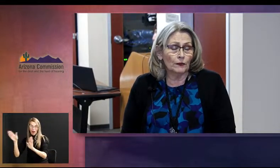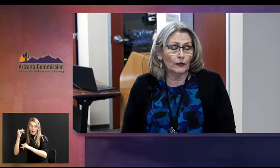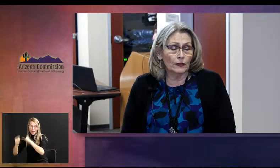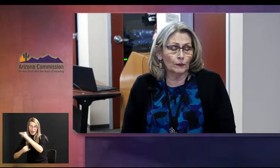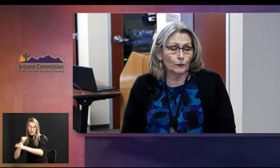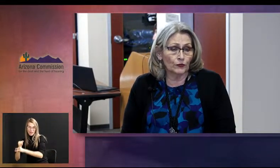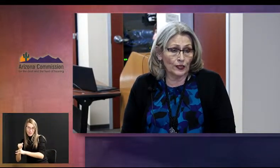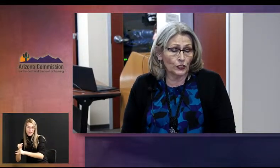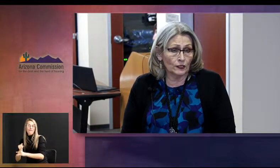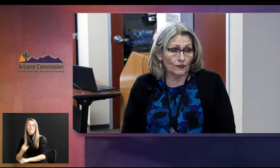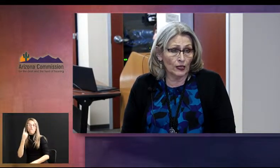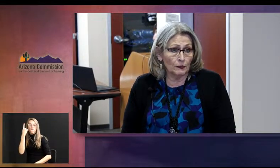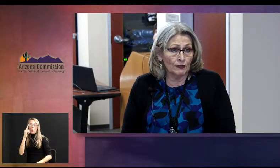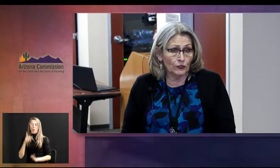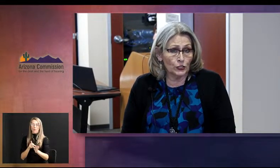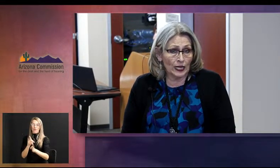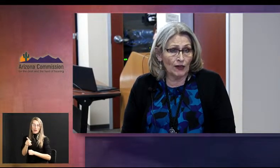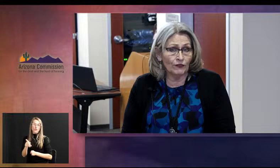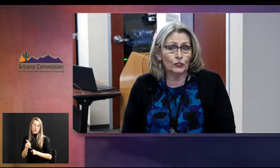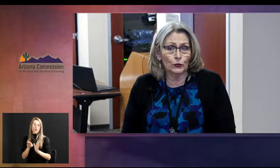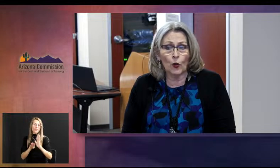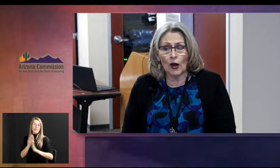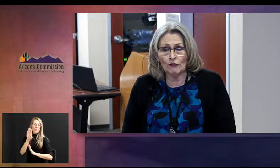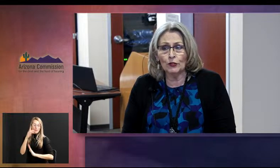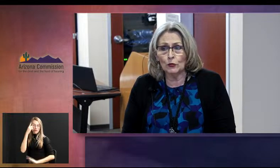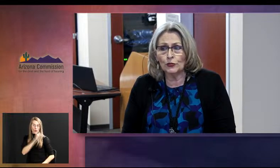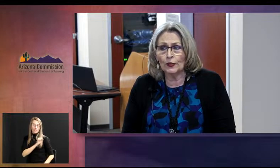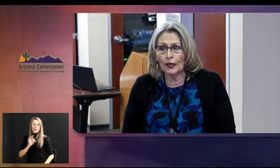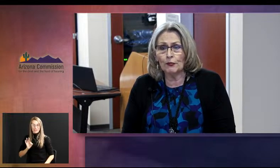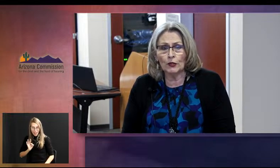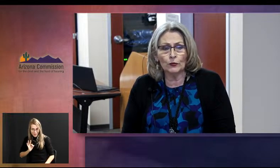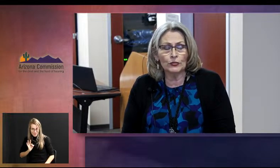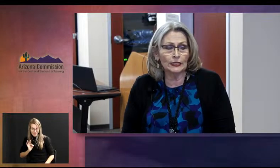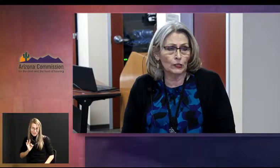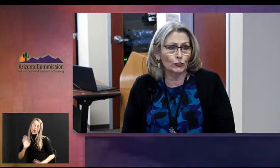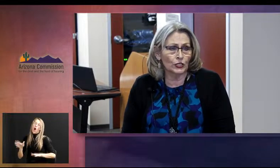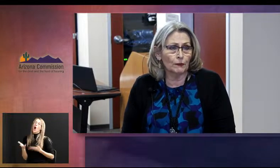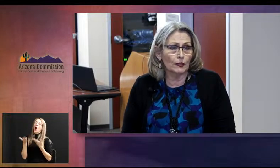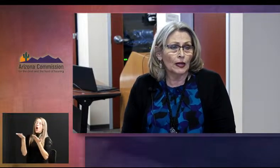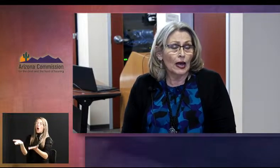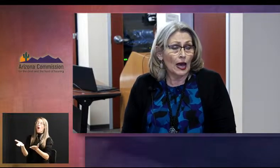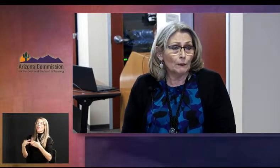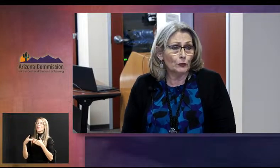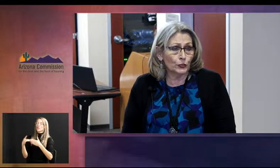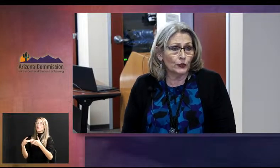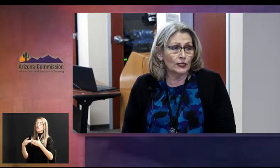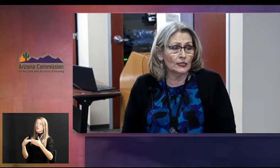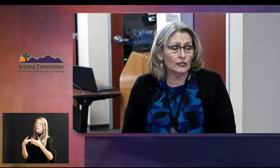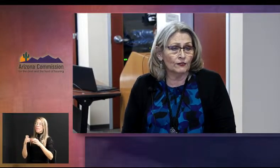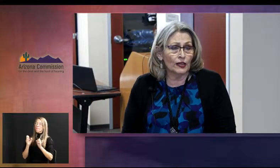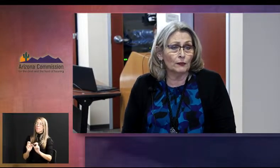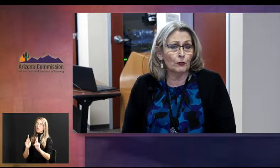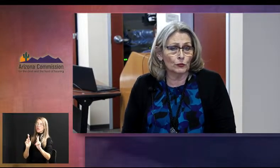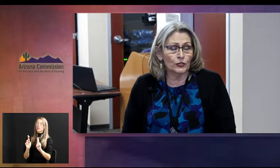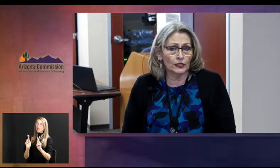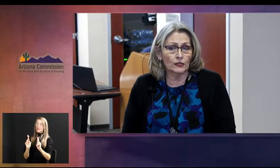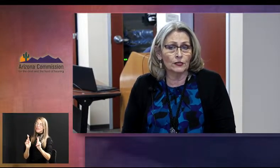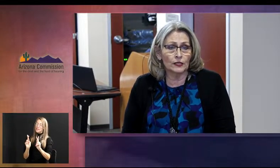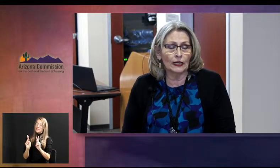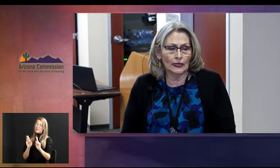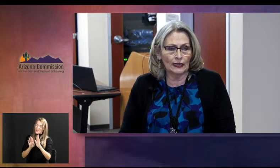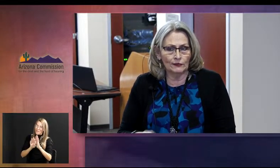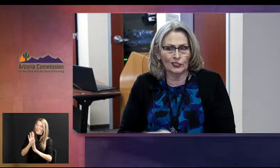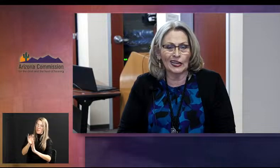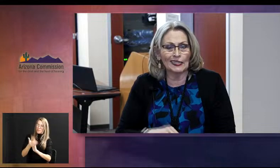for professional development for staff to offer those leadership opportunities to develop those